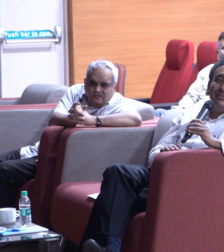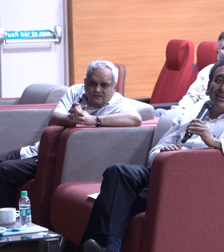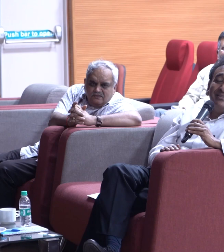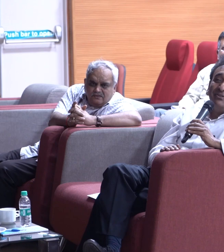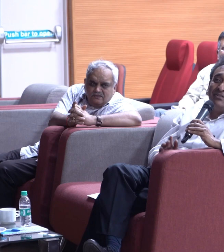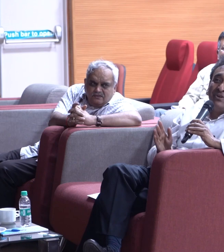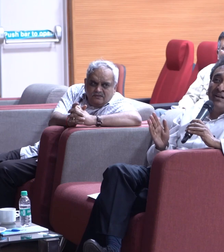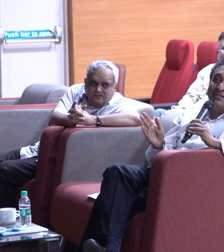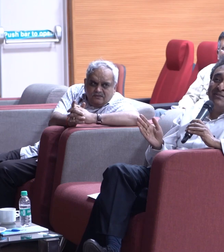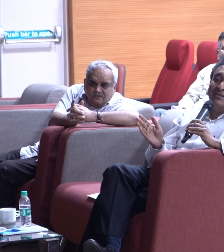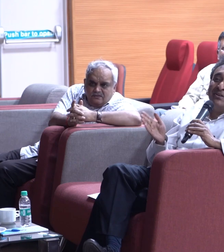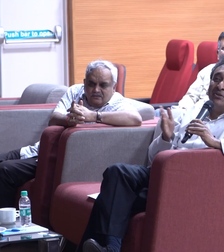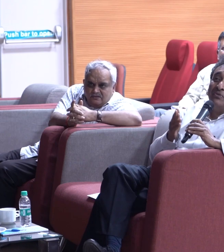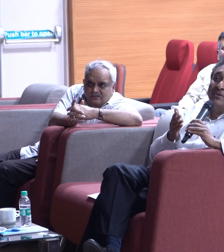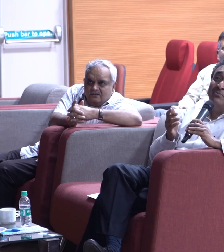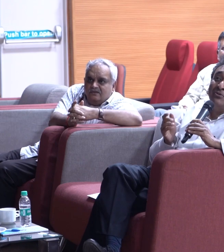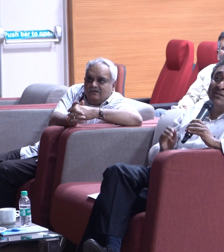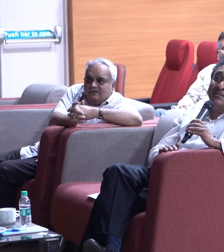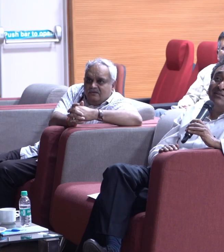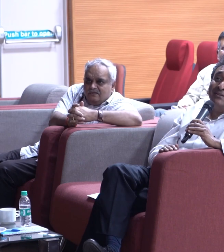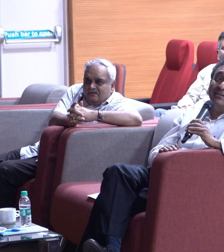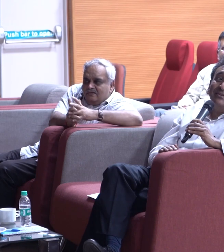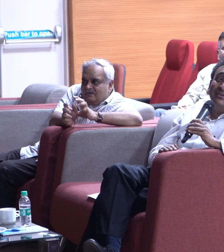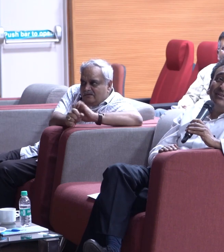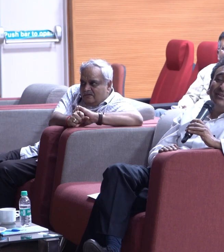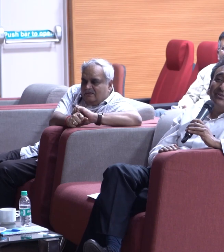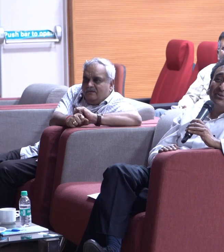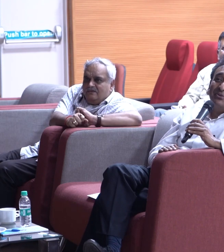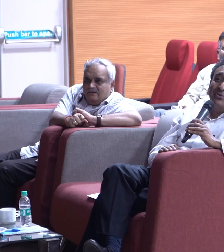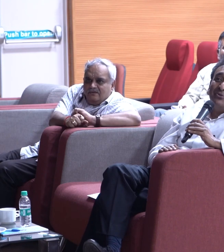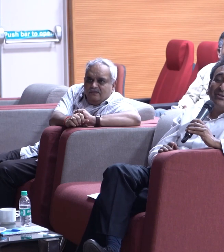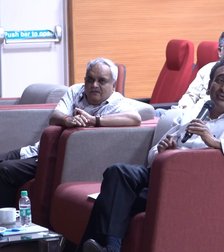me she was Finance Secretary of a very important St